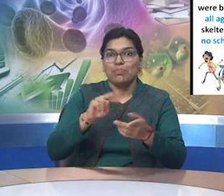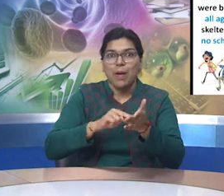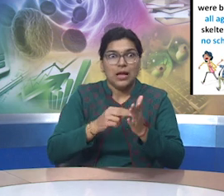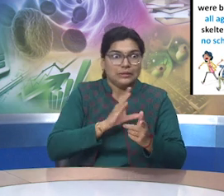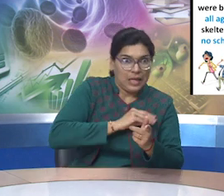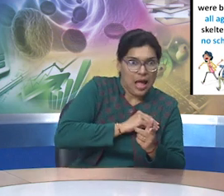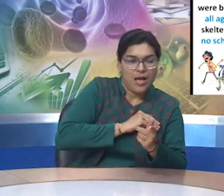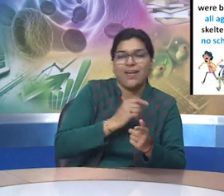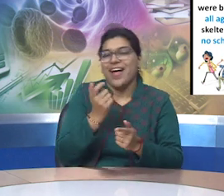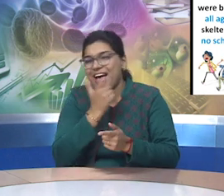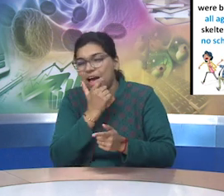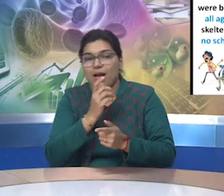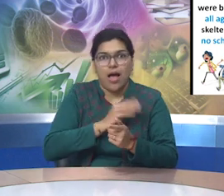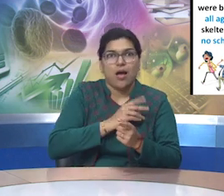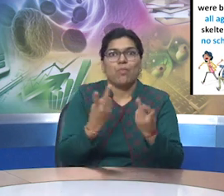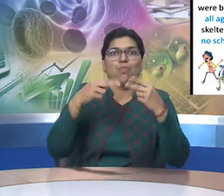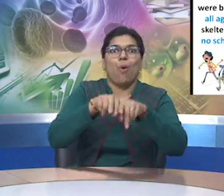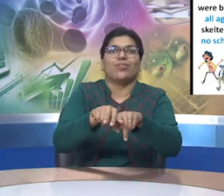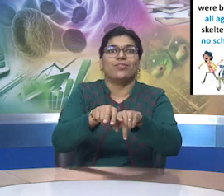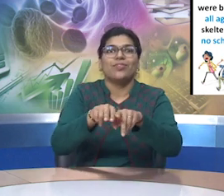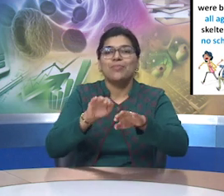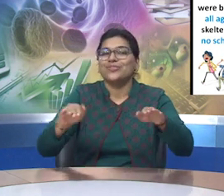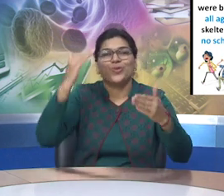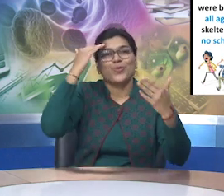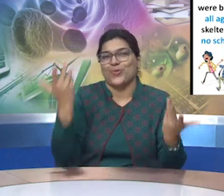Tiger was moving steadily